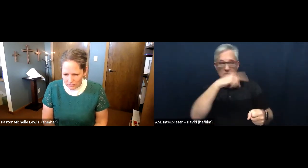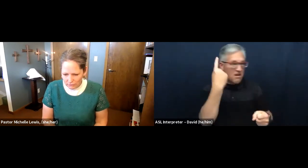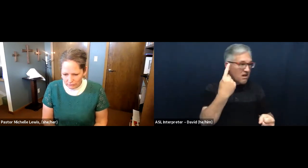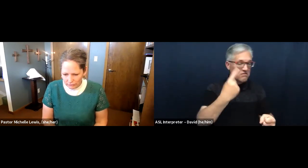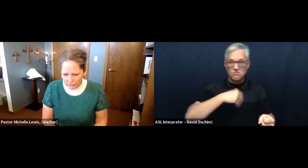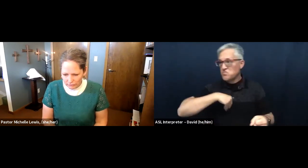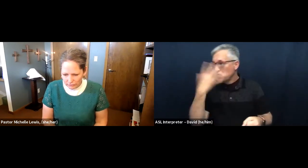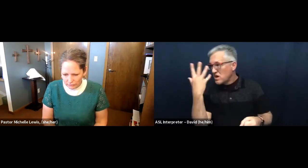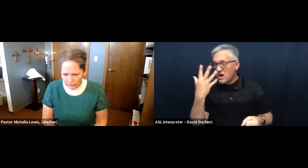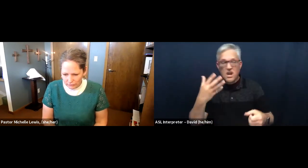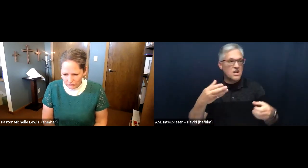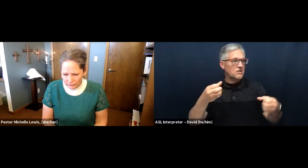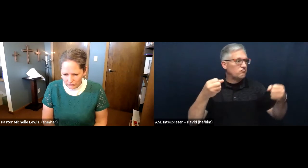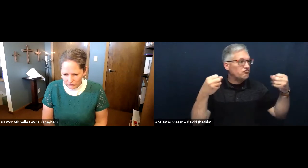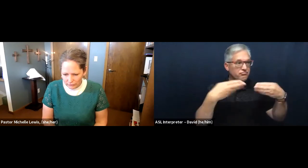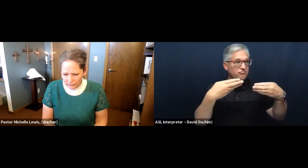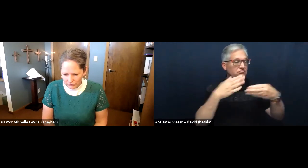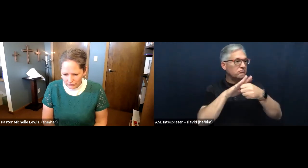nations.